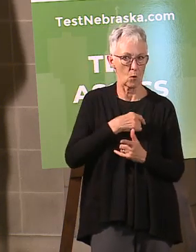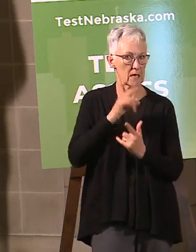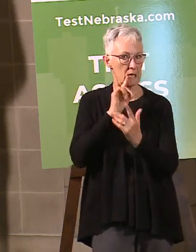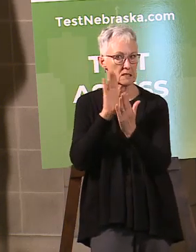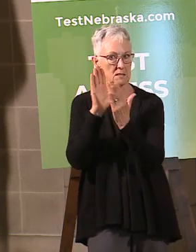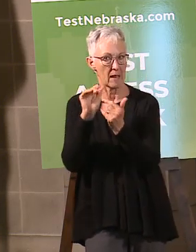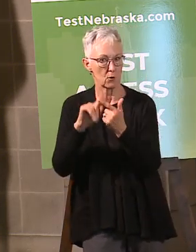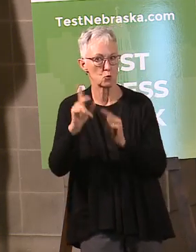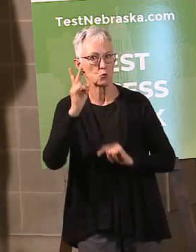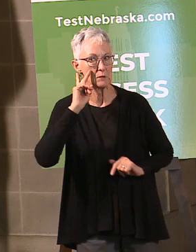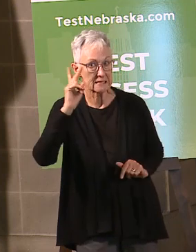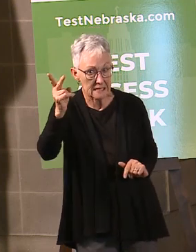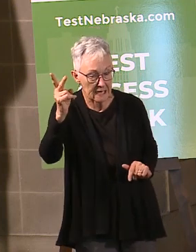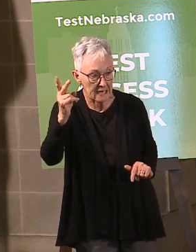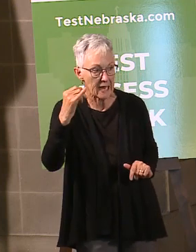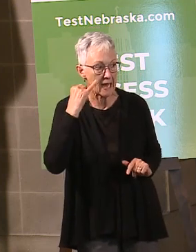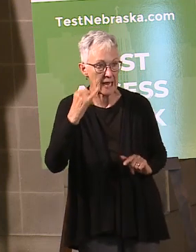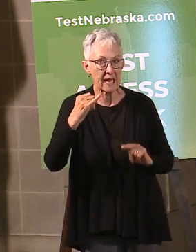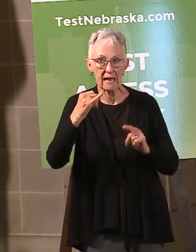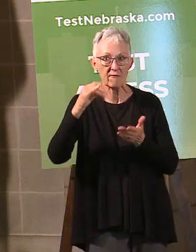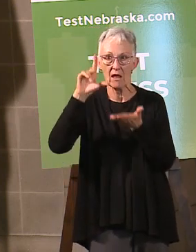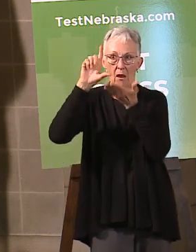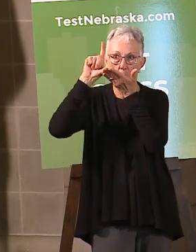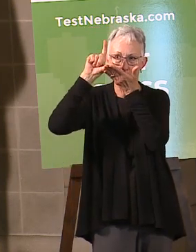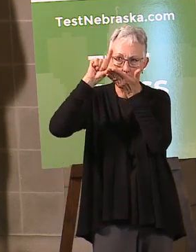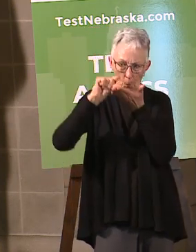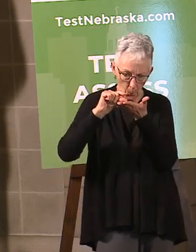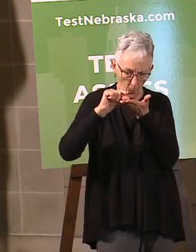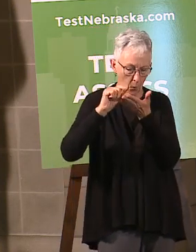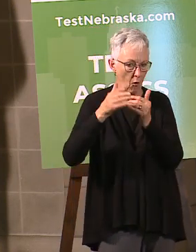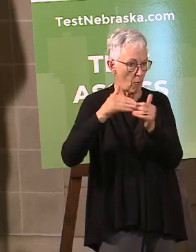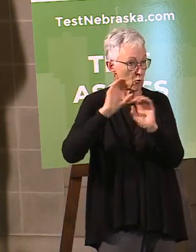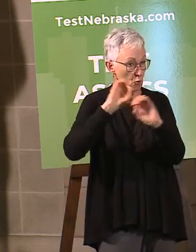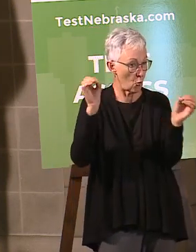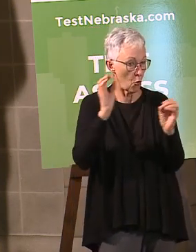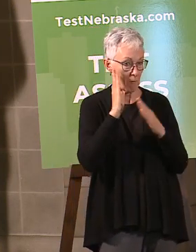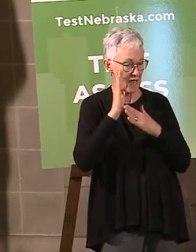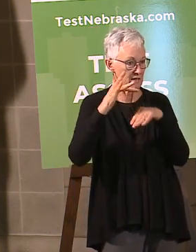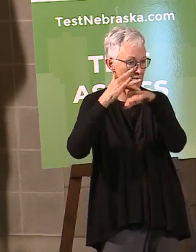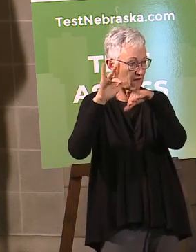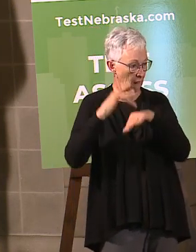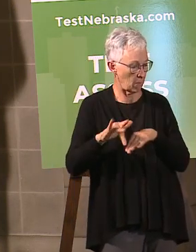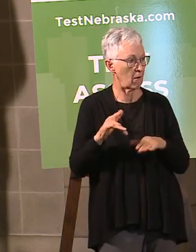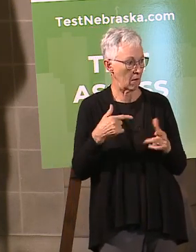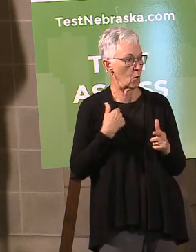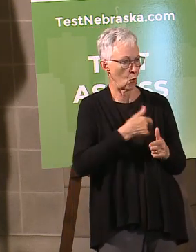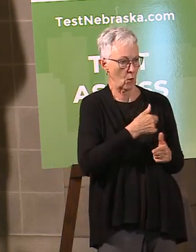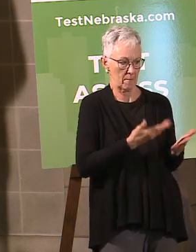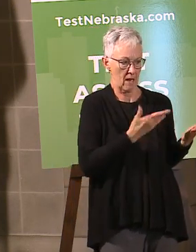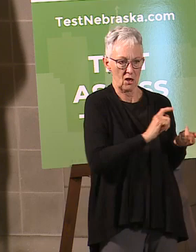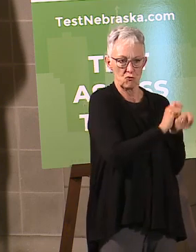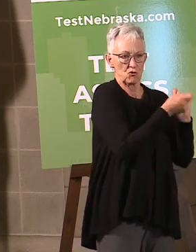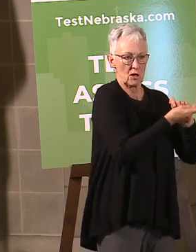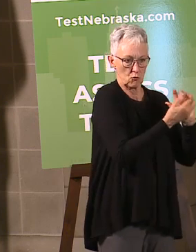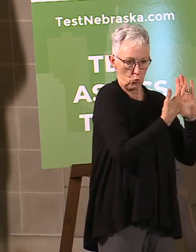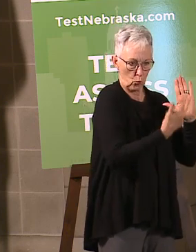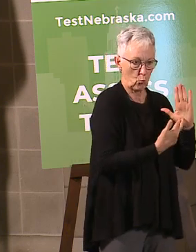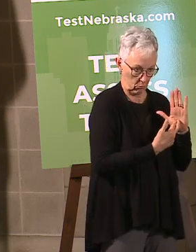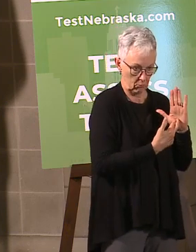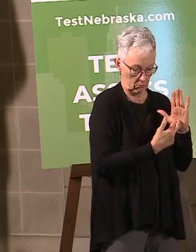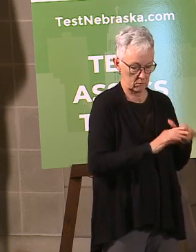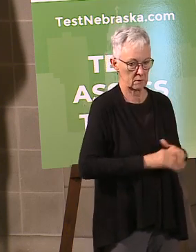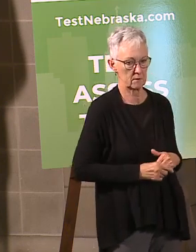in Douglas County. That's the first step. I've always said, when it comes to these things, the first step is opening up communication. For example, people have